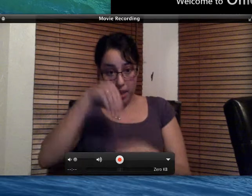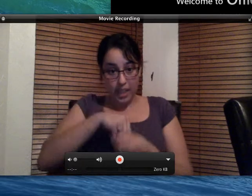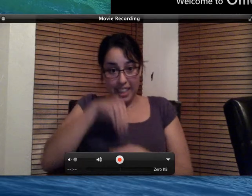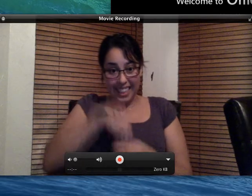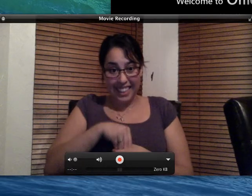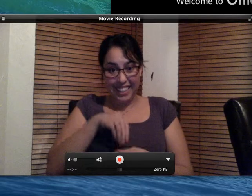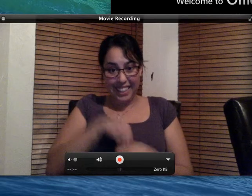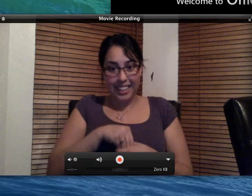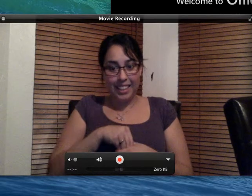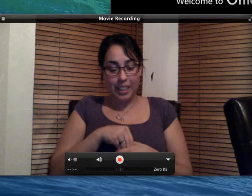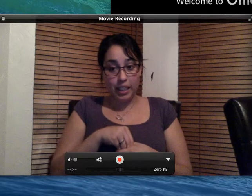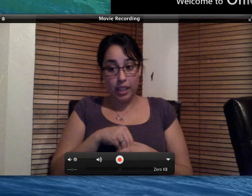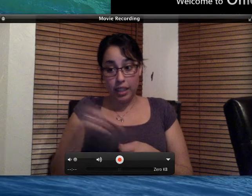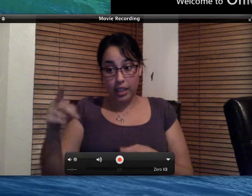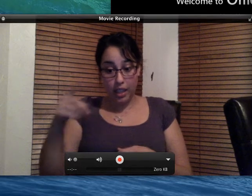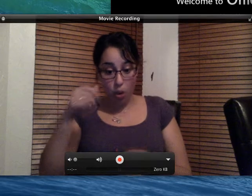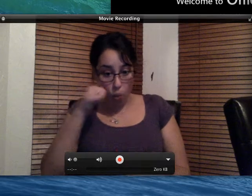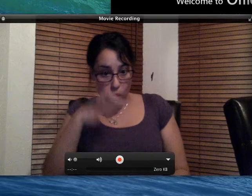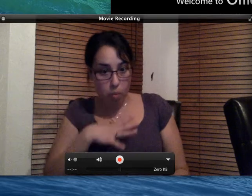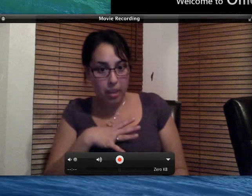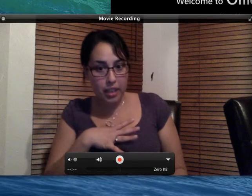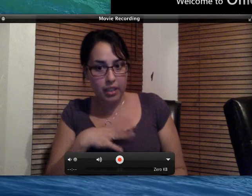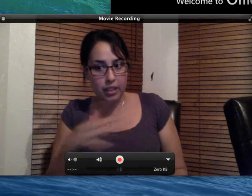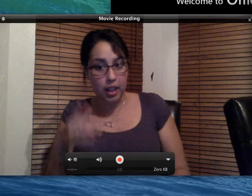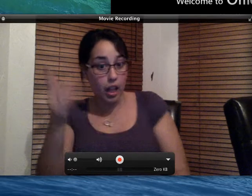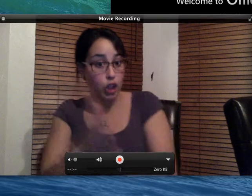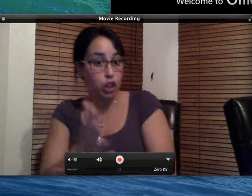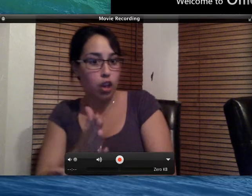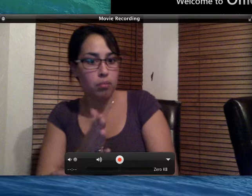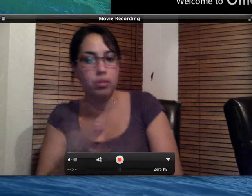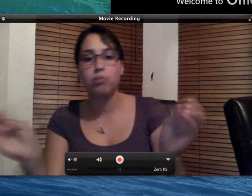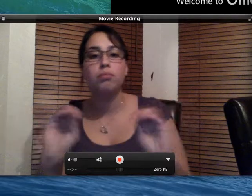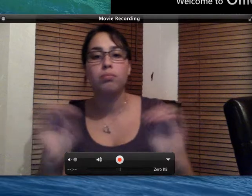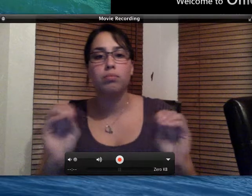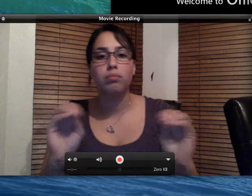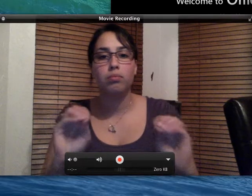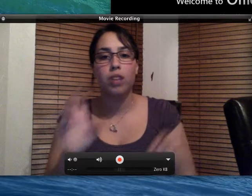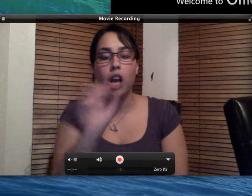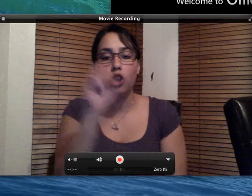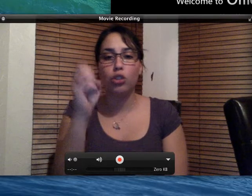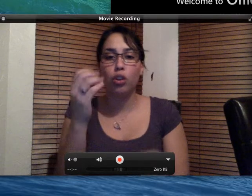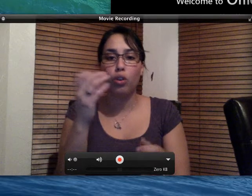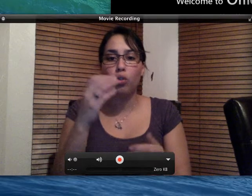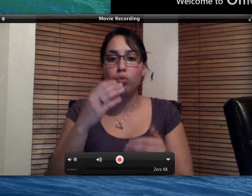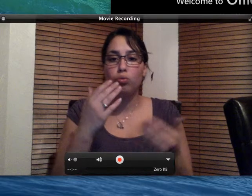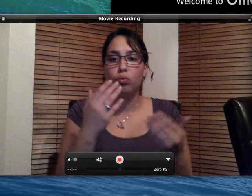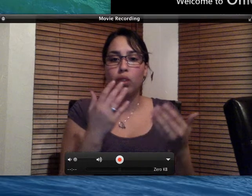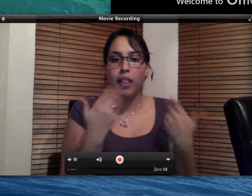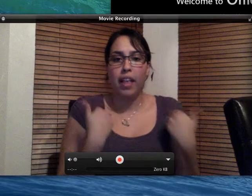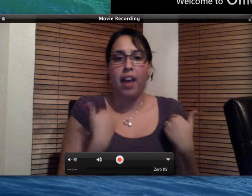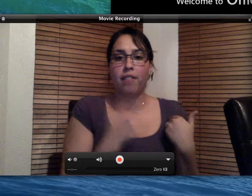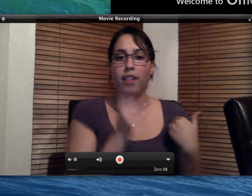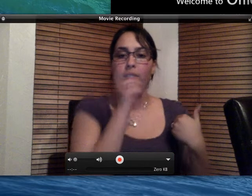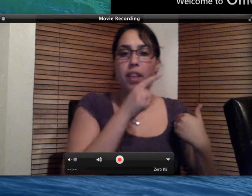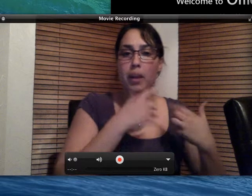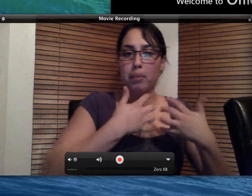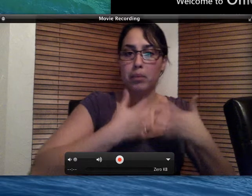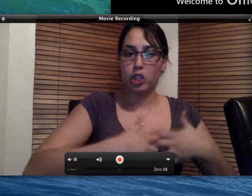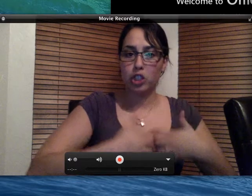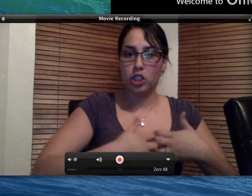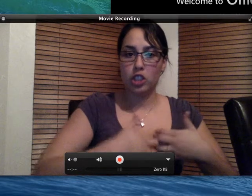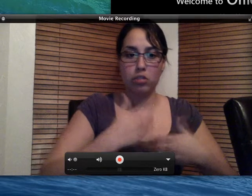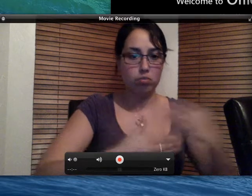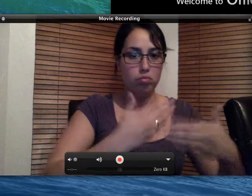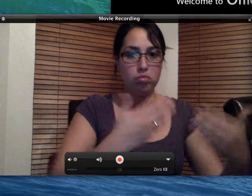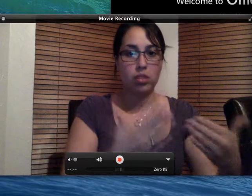stop. Masters and Johnson, they developed an artificial coition machine, and this is basically